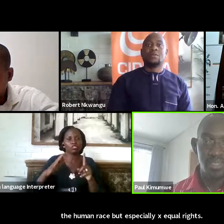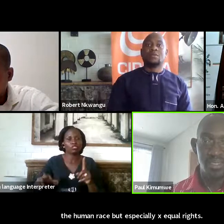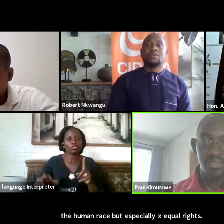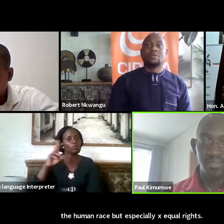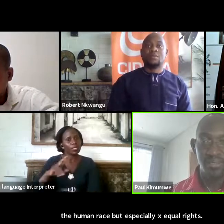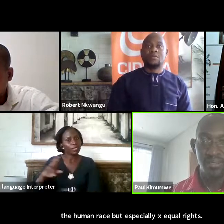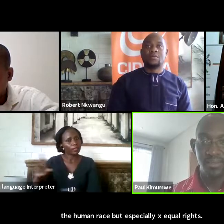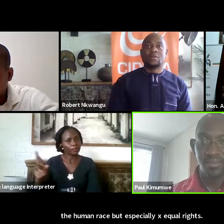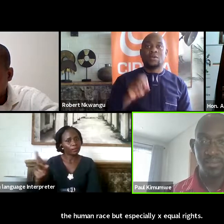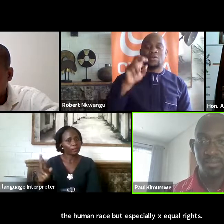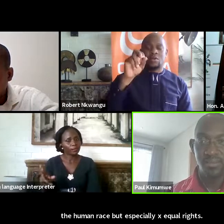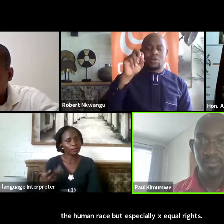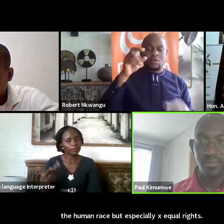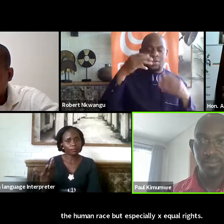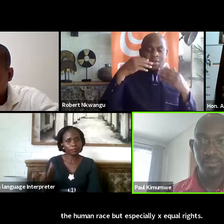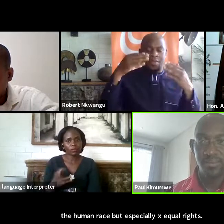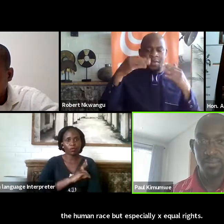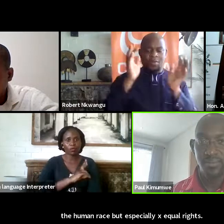Robert.